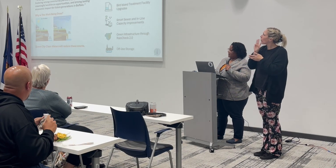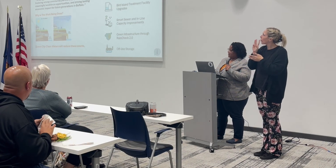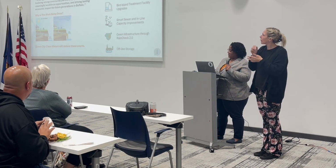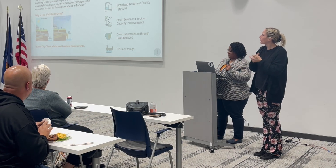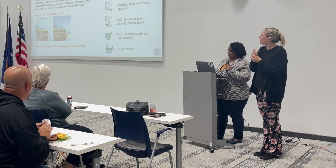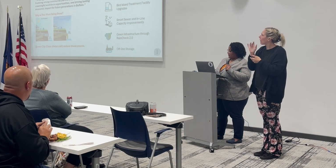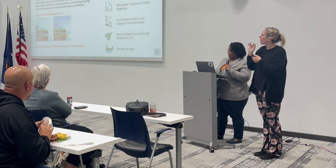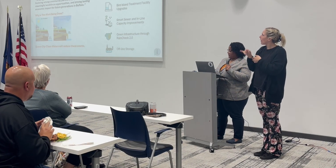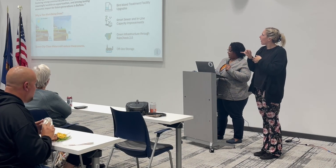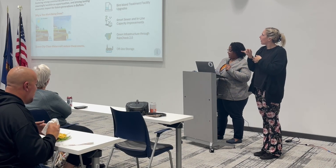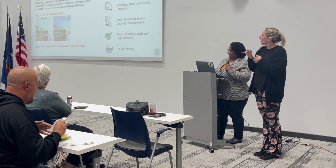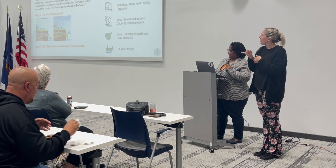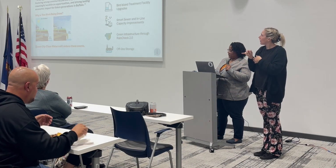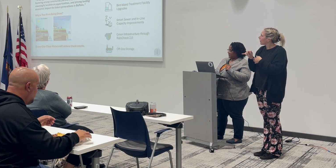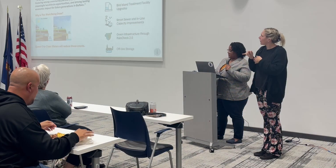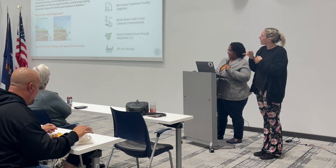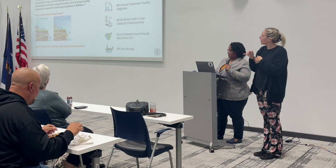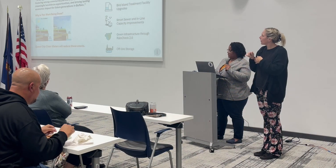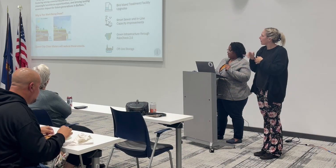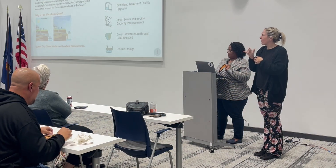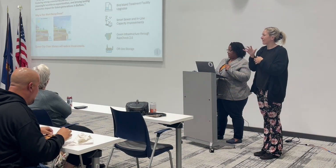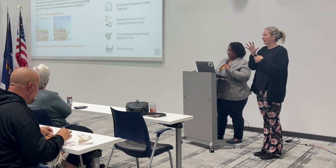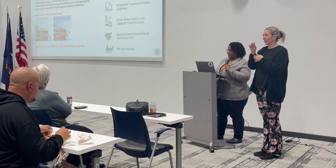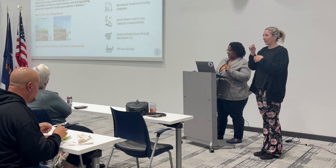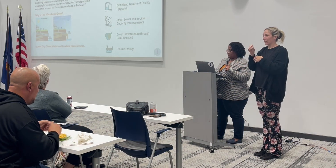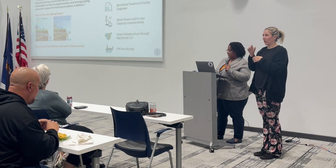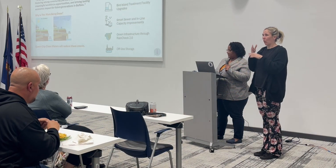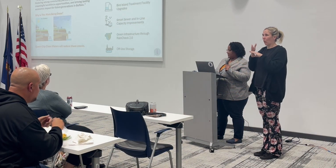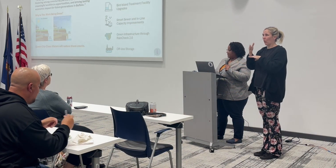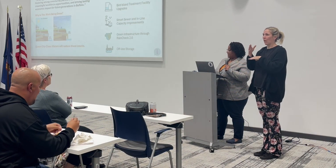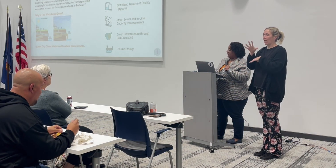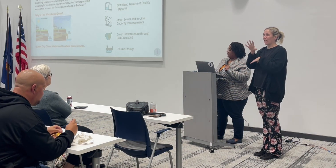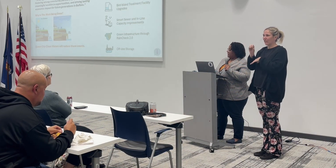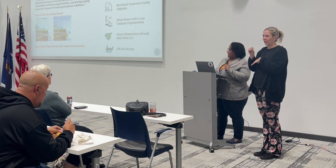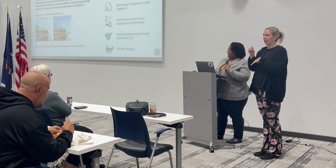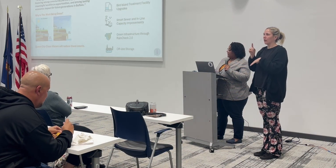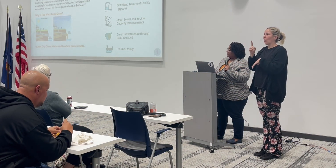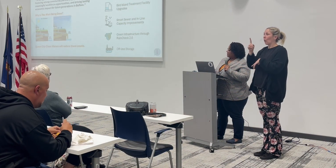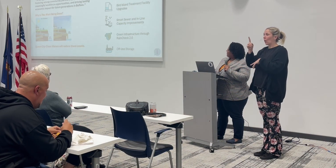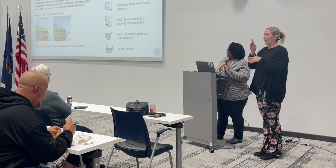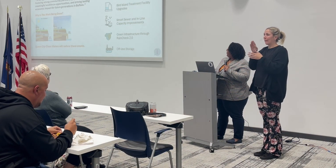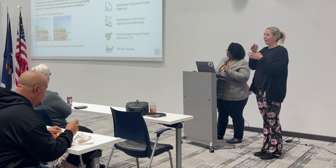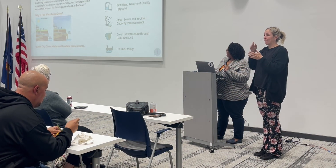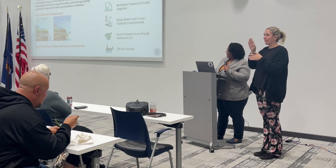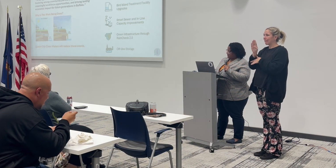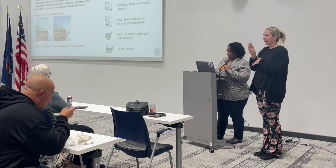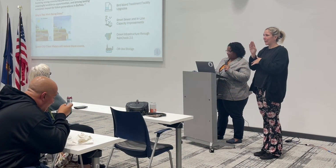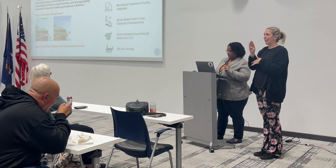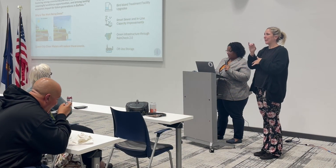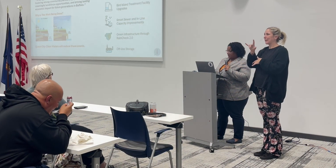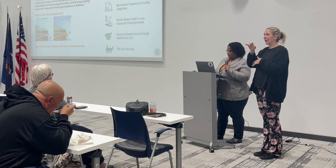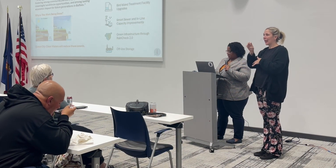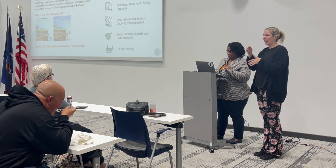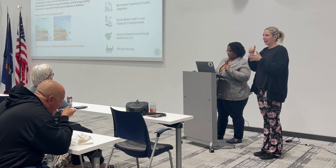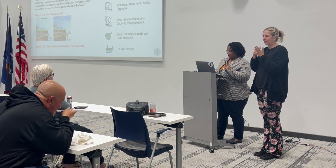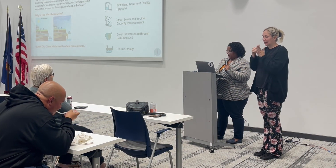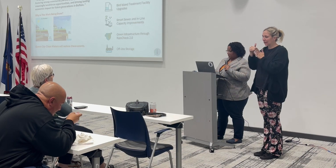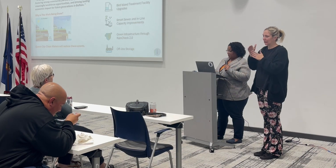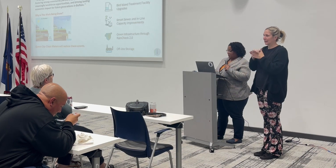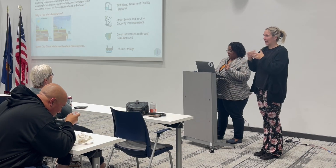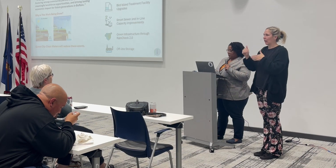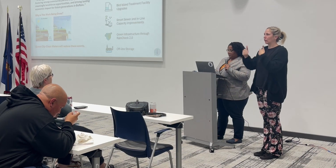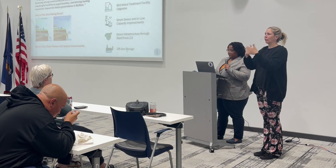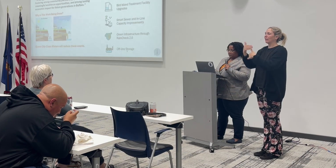and that is 50 plus sites, $1 billion of investment, and over the next 15 years.